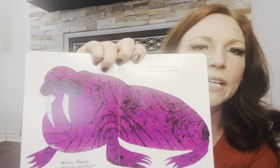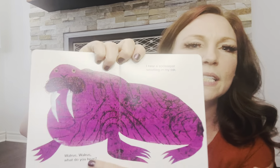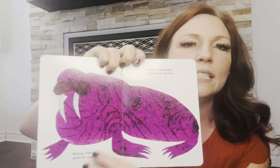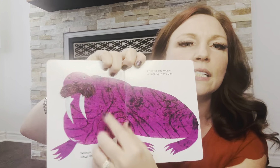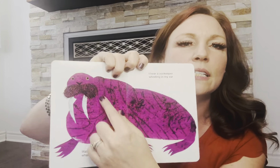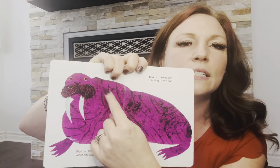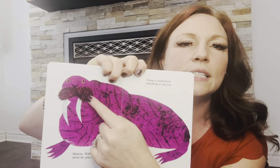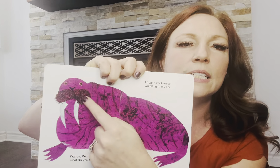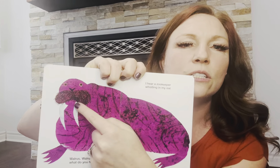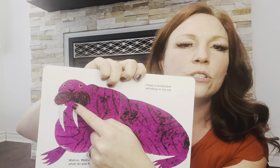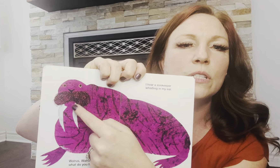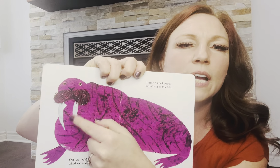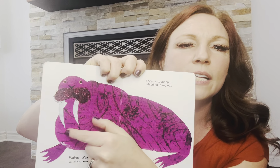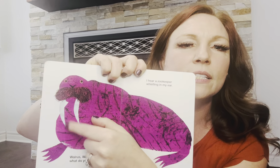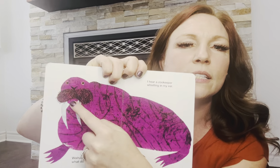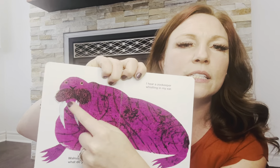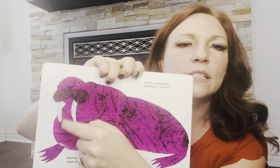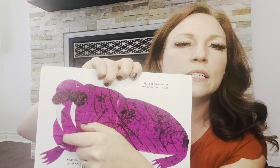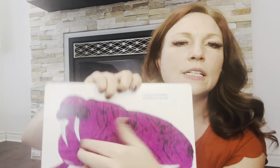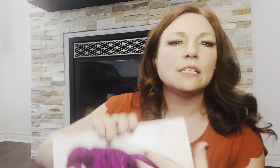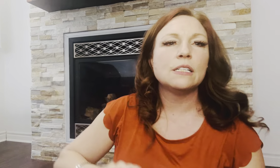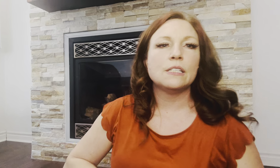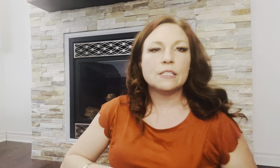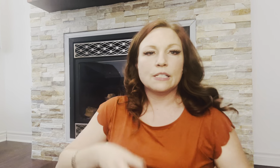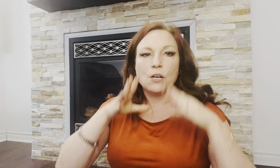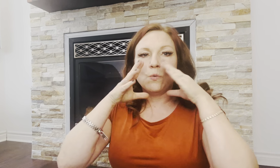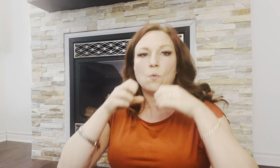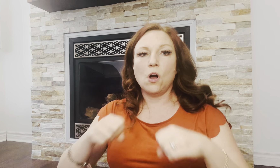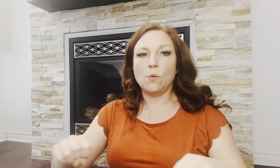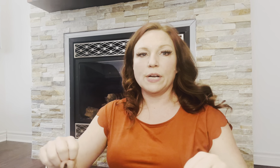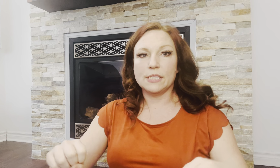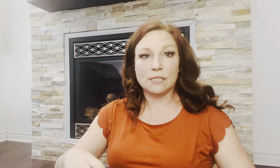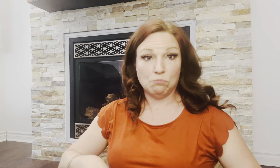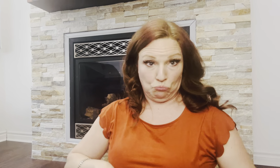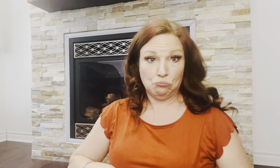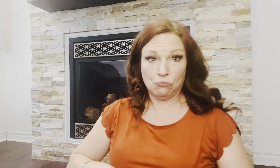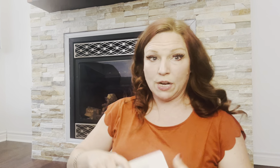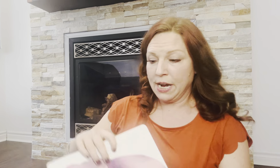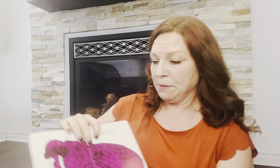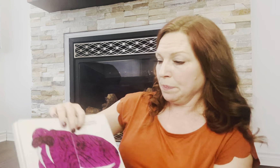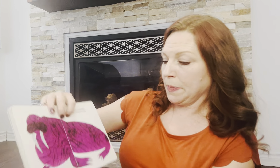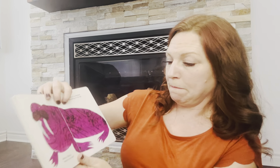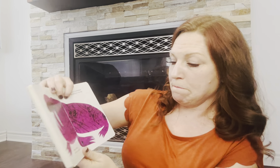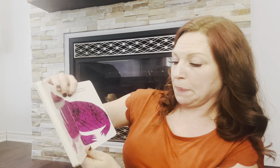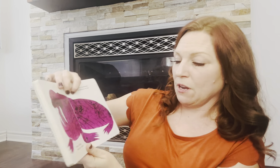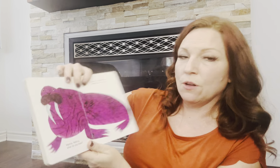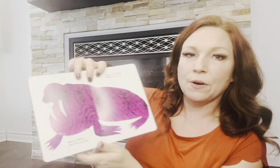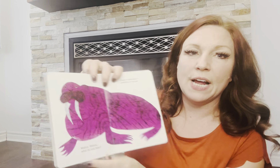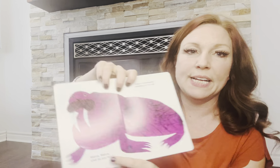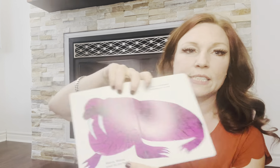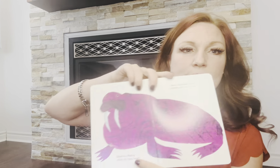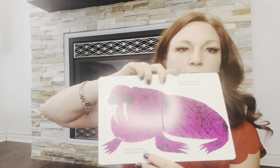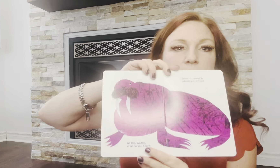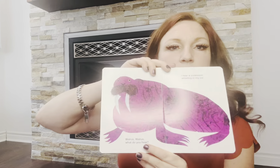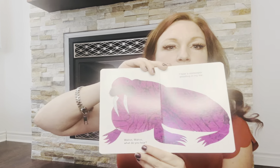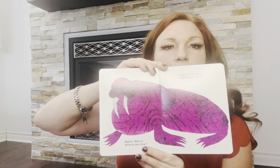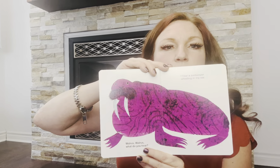walrus. See his two tusks? Walrus. Okay? All right.